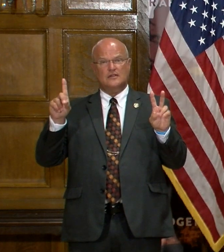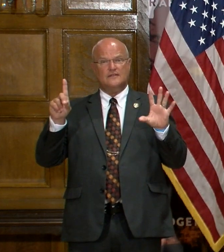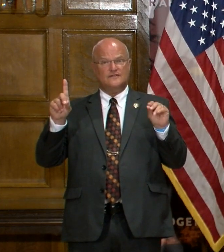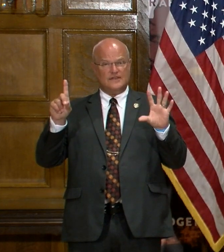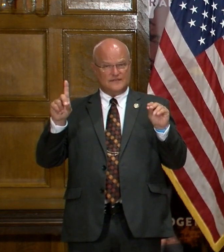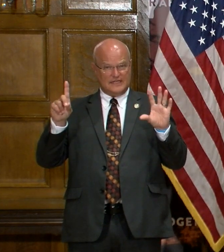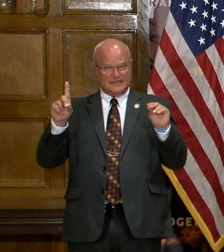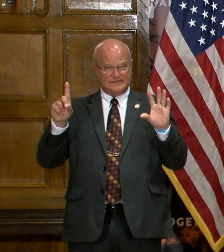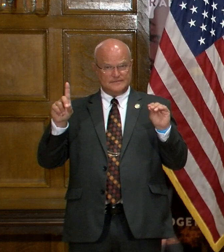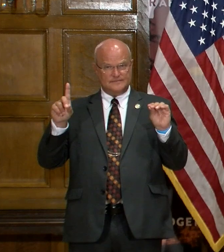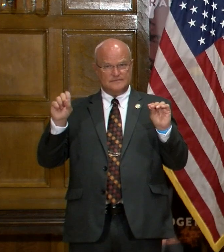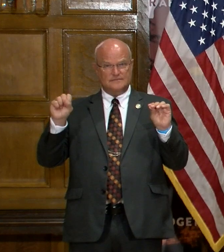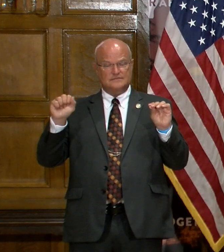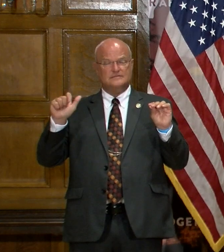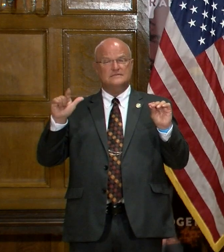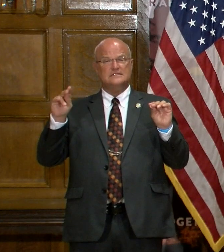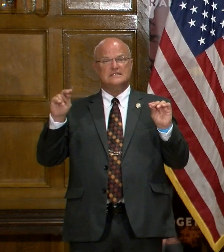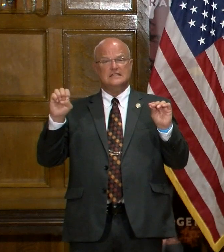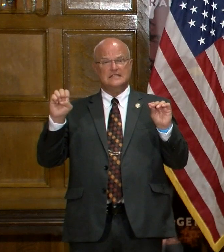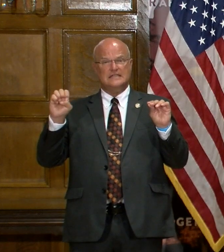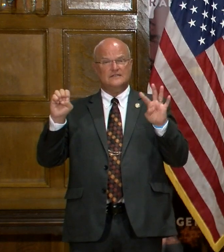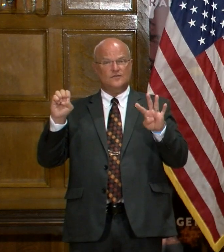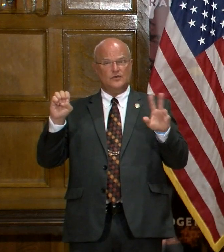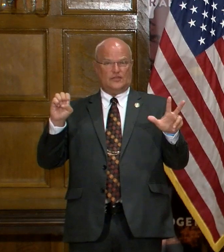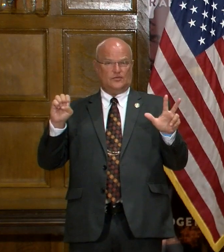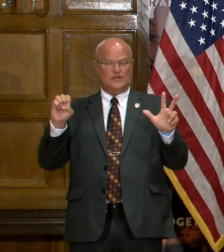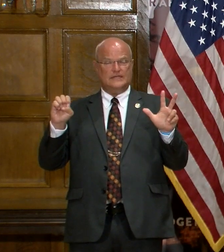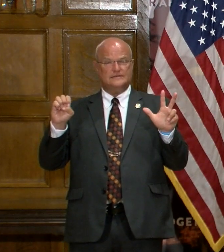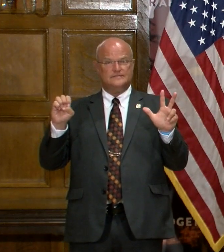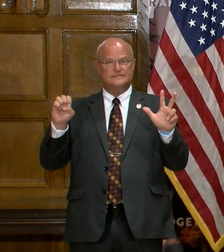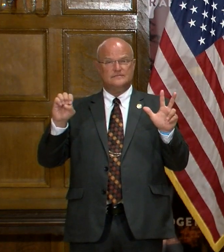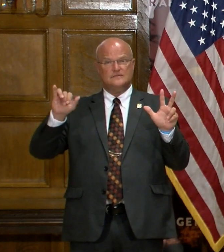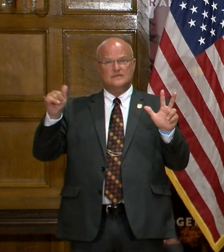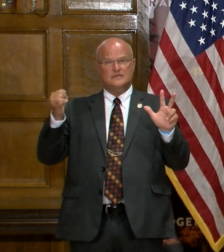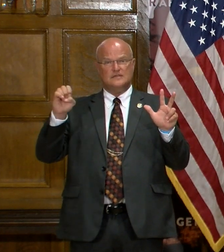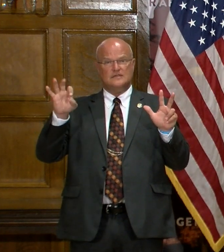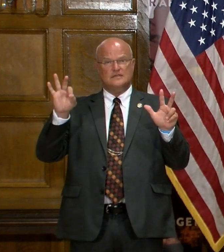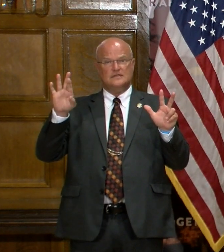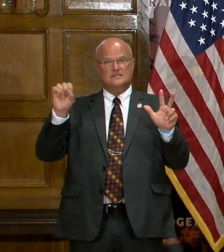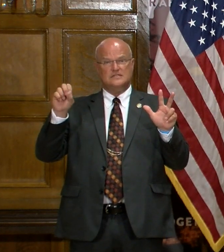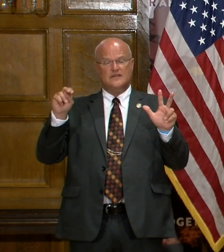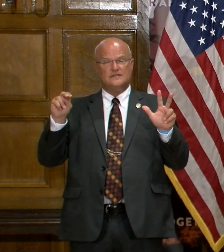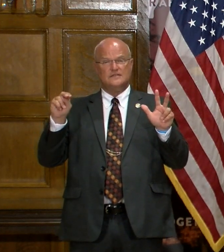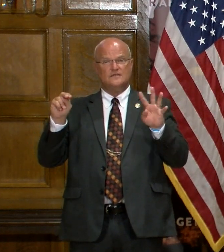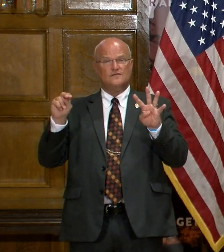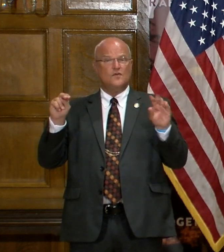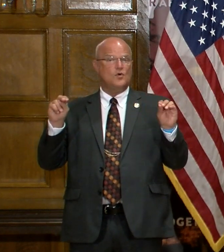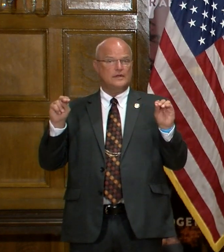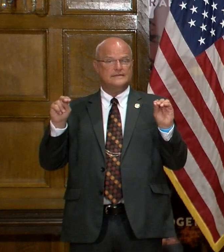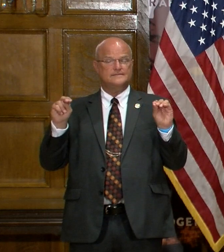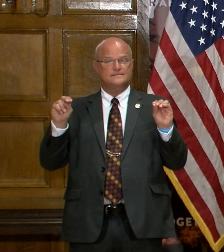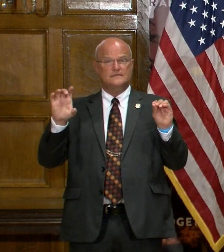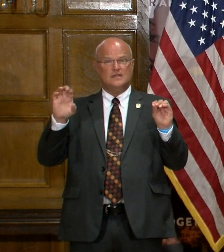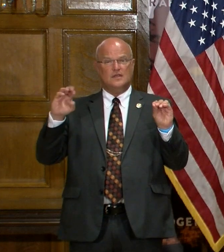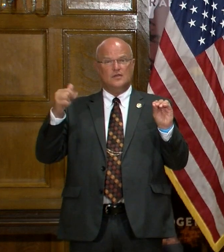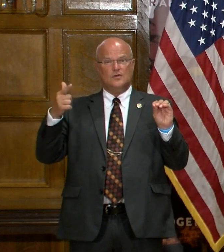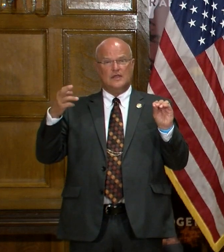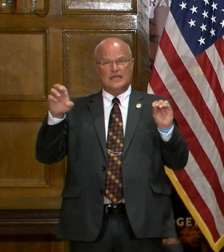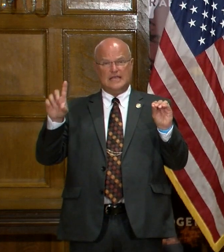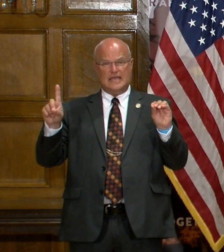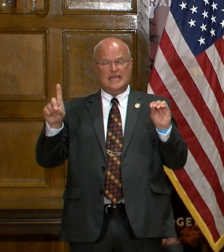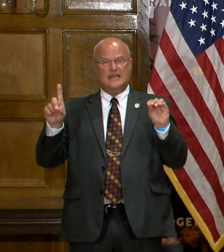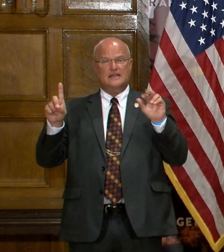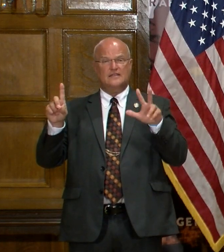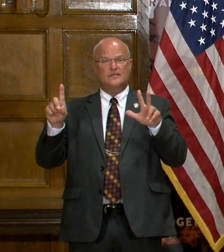50, Saline County 43, Jefferson County 40, Craighead